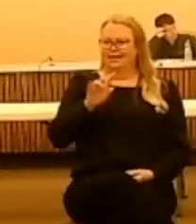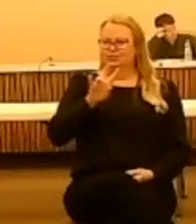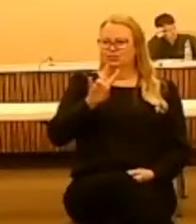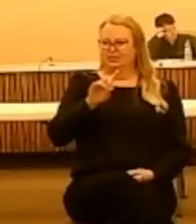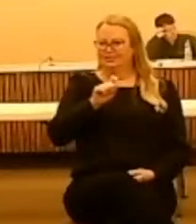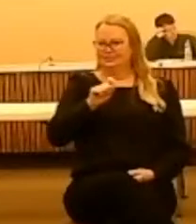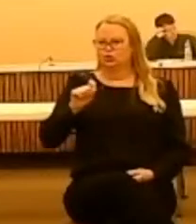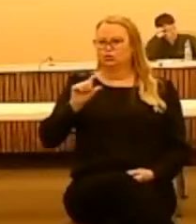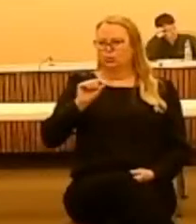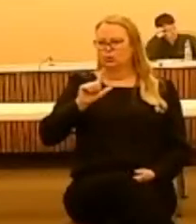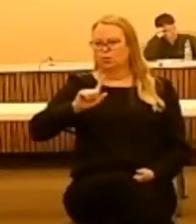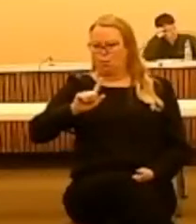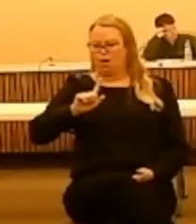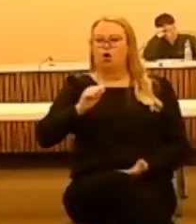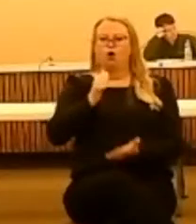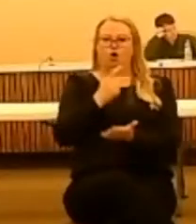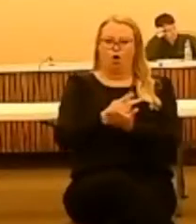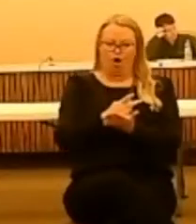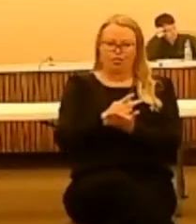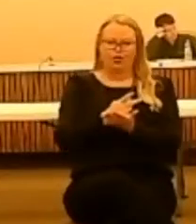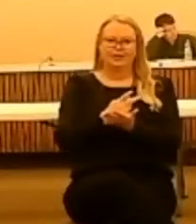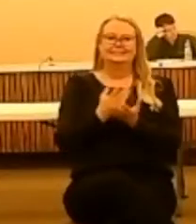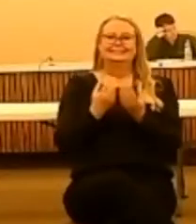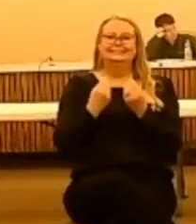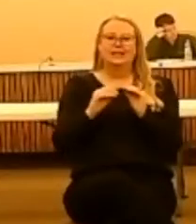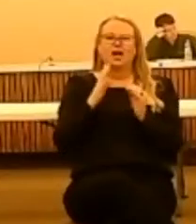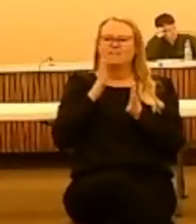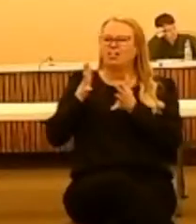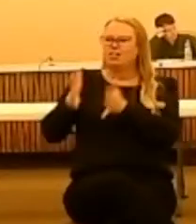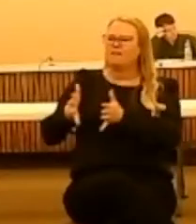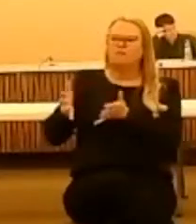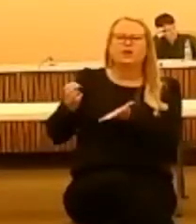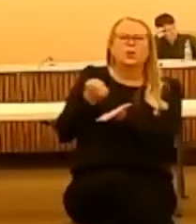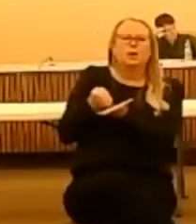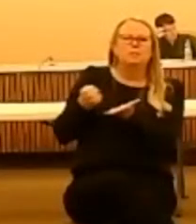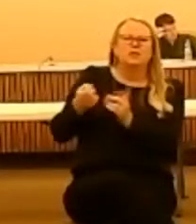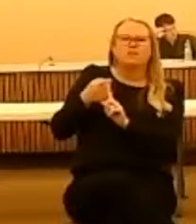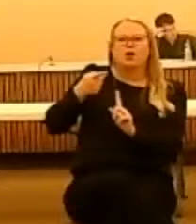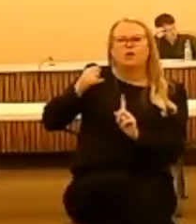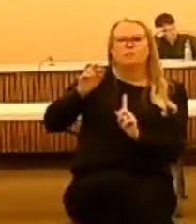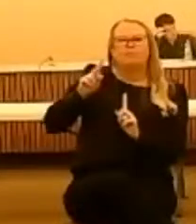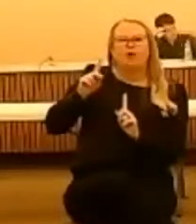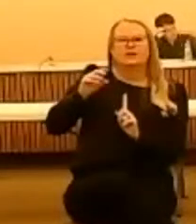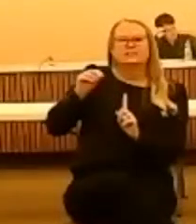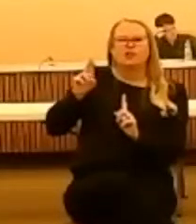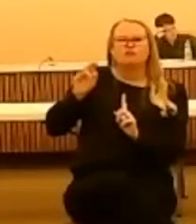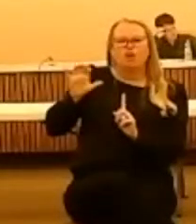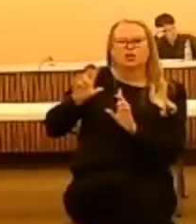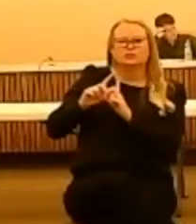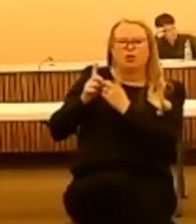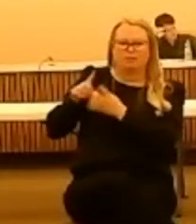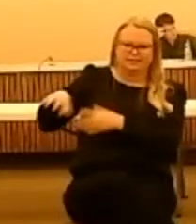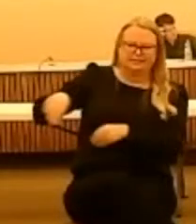1-7, 2021 to authorize the sale and surplus equipment from Parks and Recreation Department.